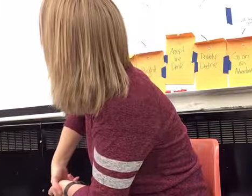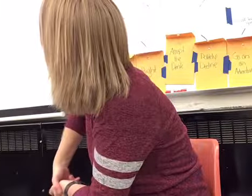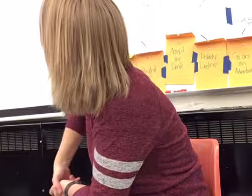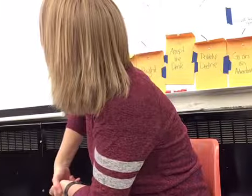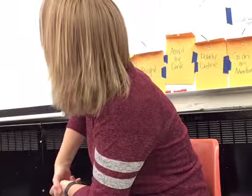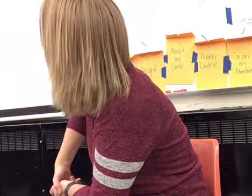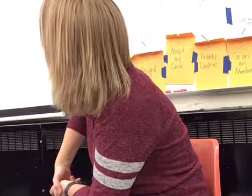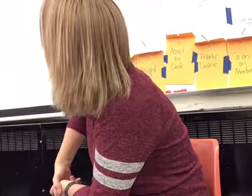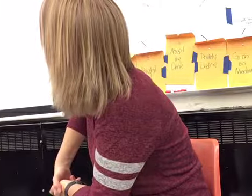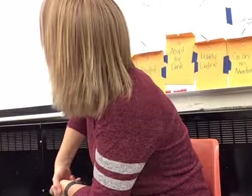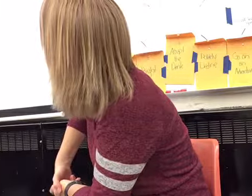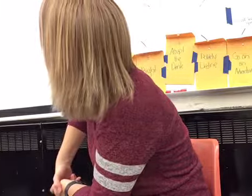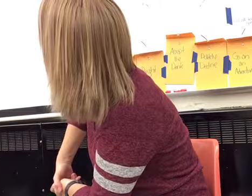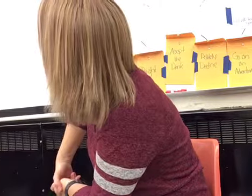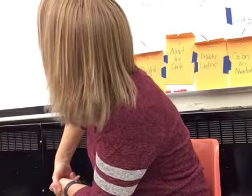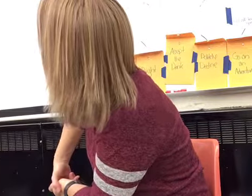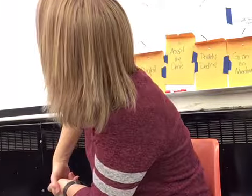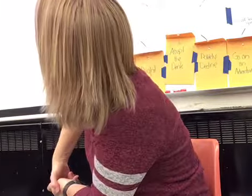true, false, or neither.